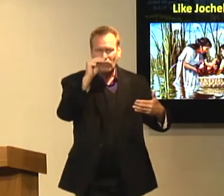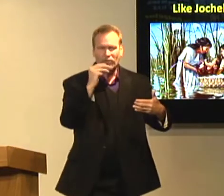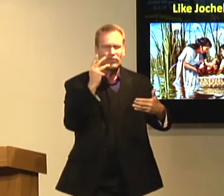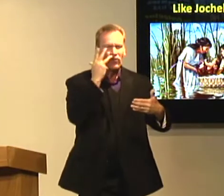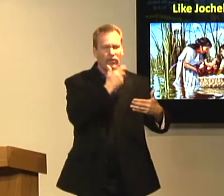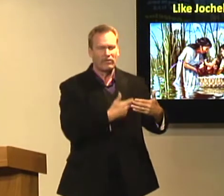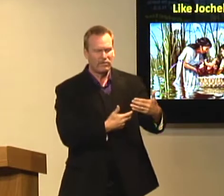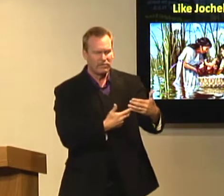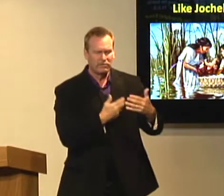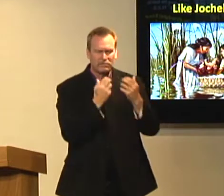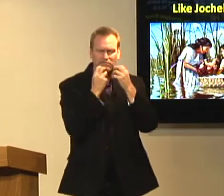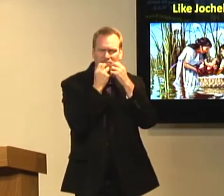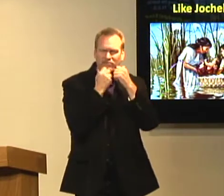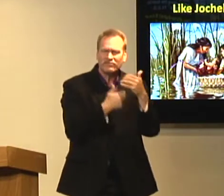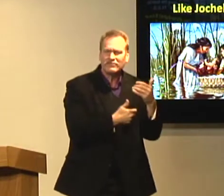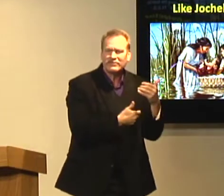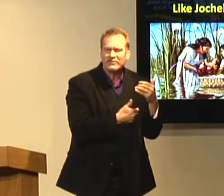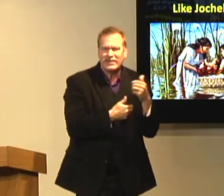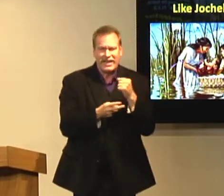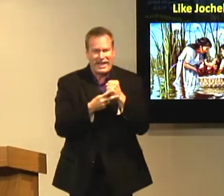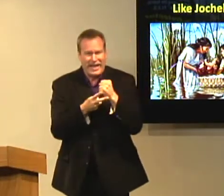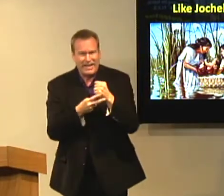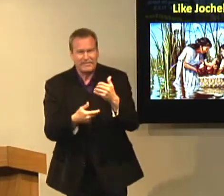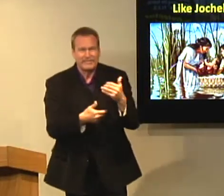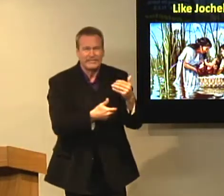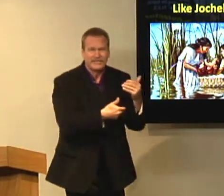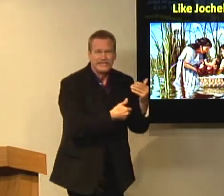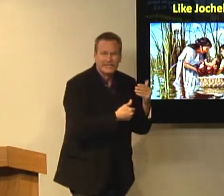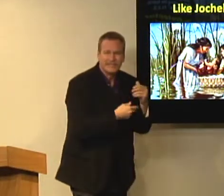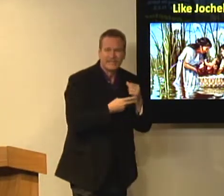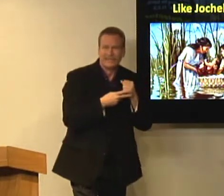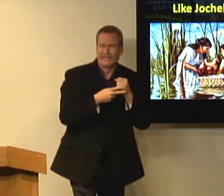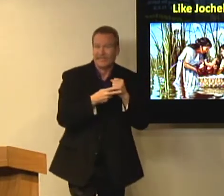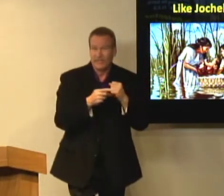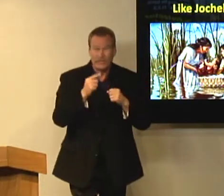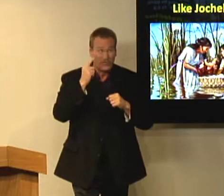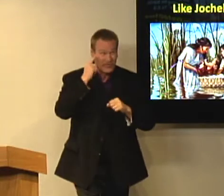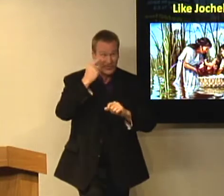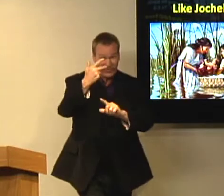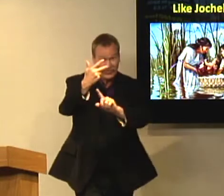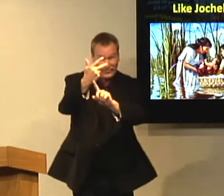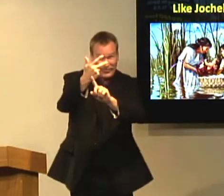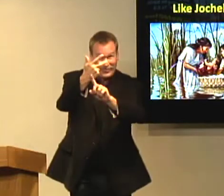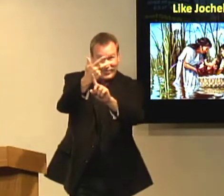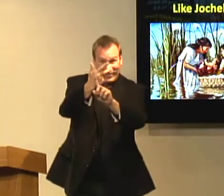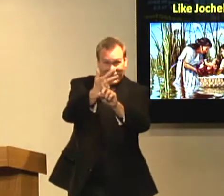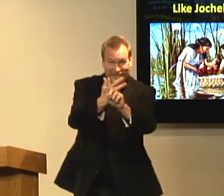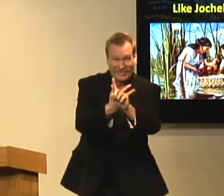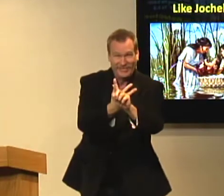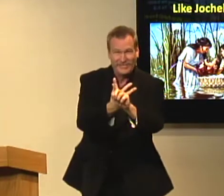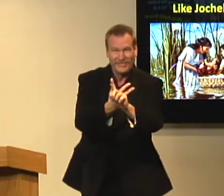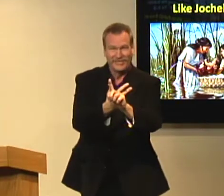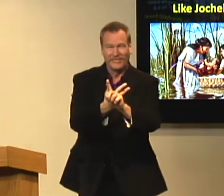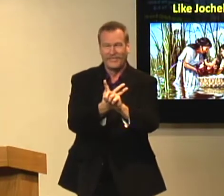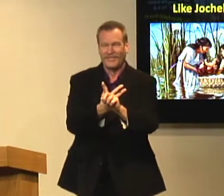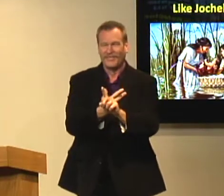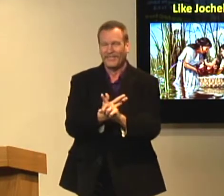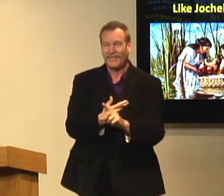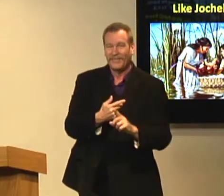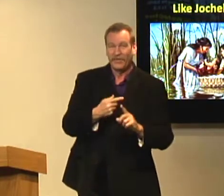beautiful child. He was very, very good looking. And so they kept him and they tried to preserve him. For 3 months, they hid him in